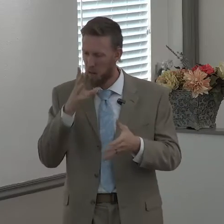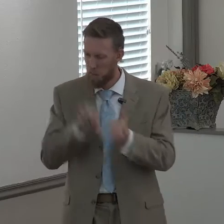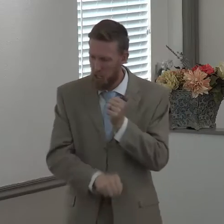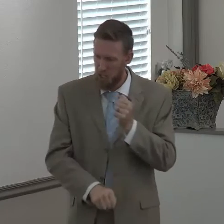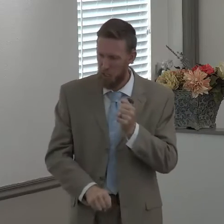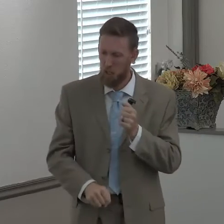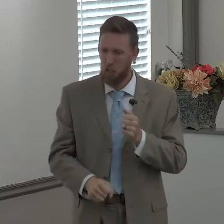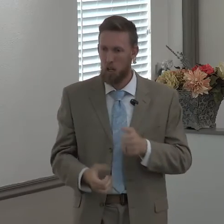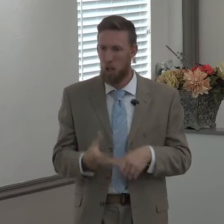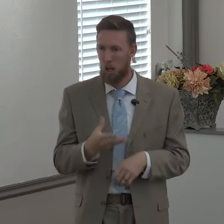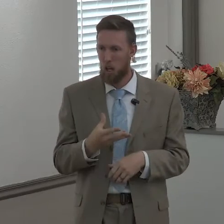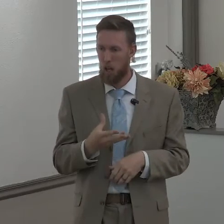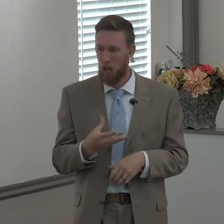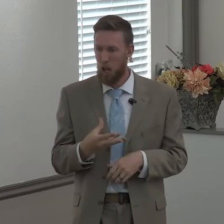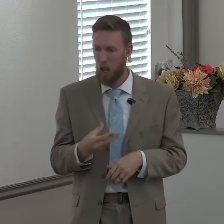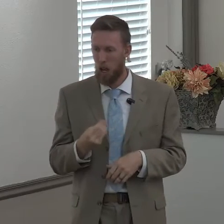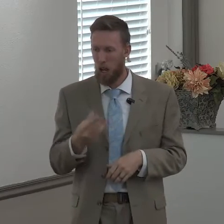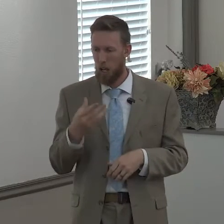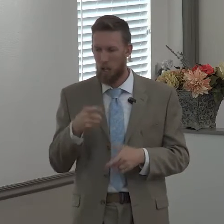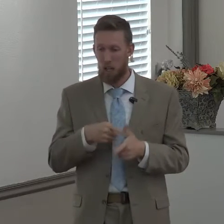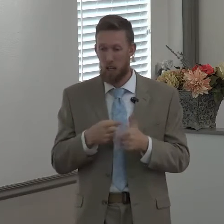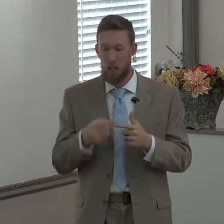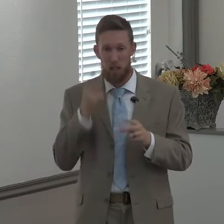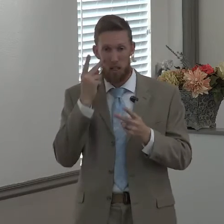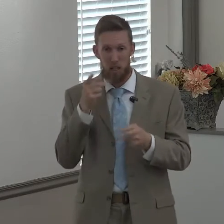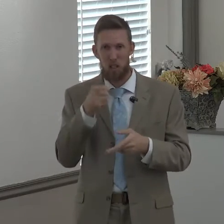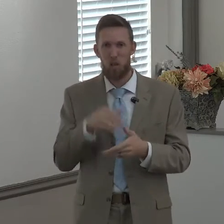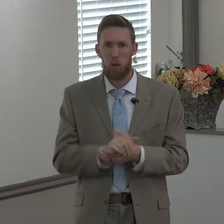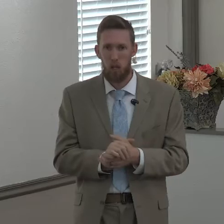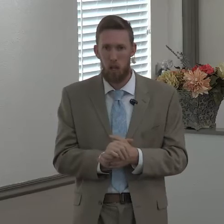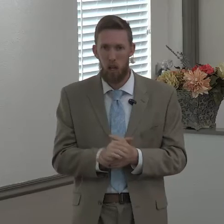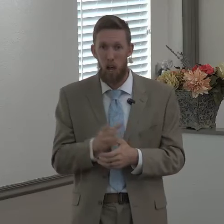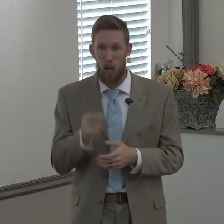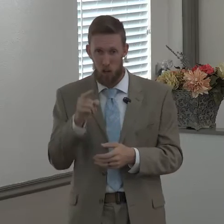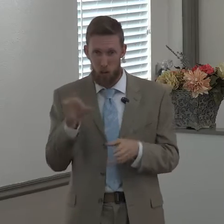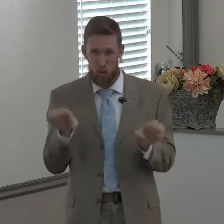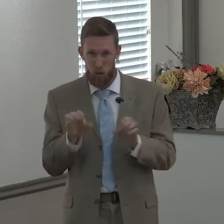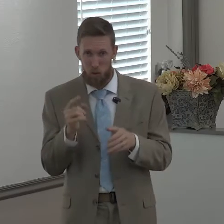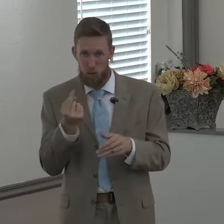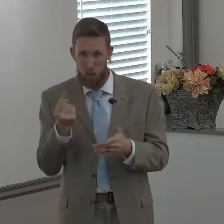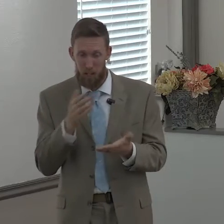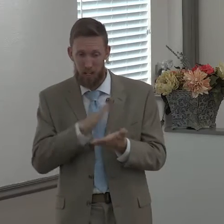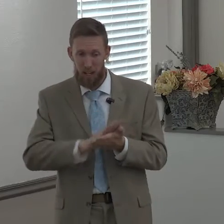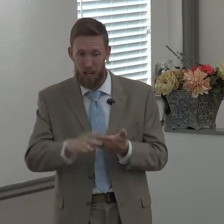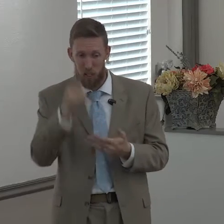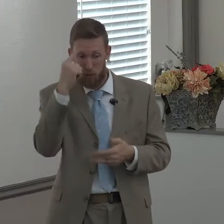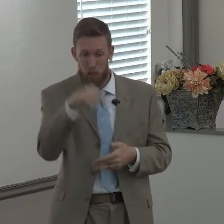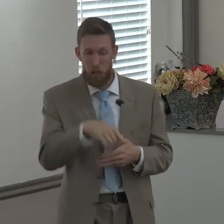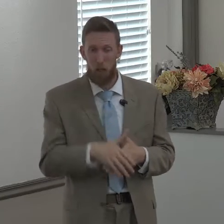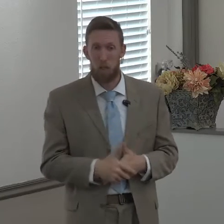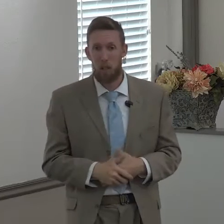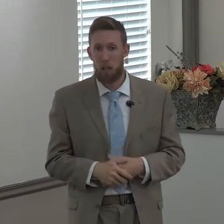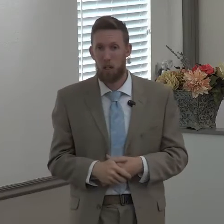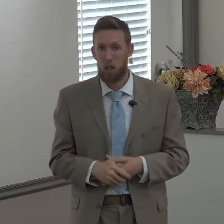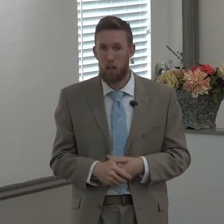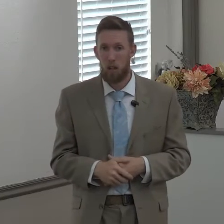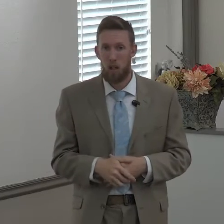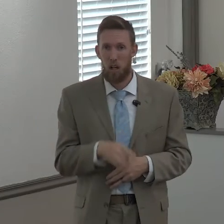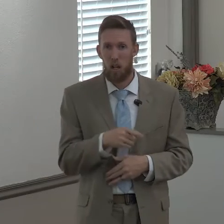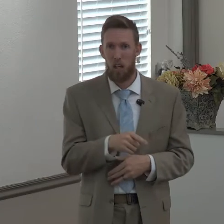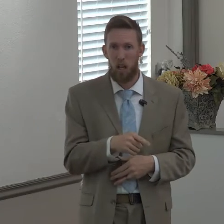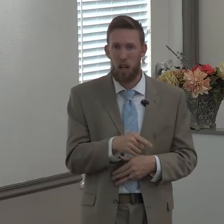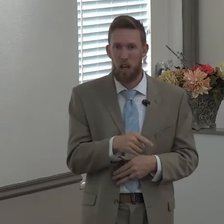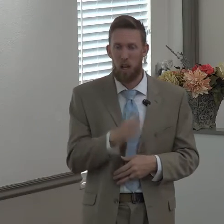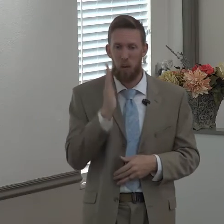Do you know how bad a person, I mean, a person that's just doing horrendous bad things to be, and turns around